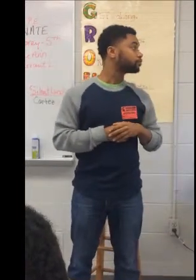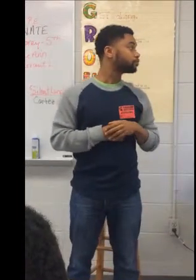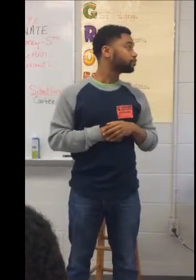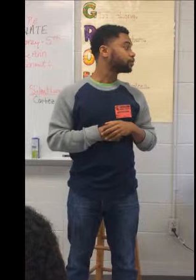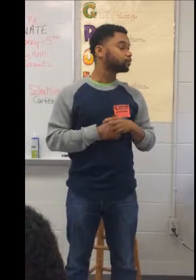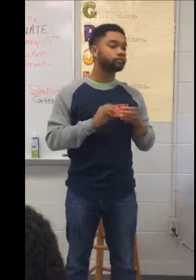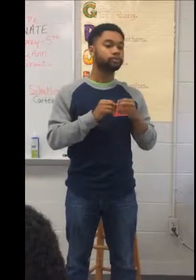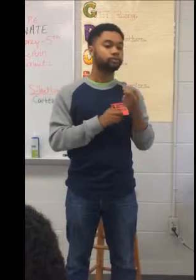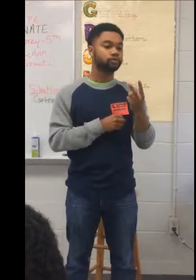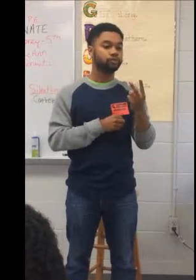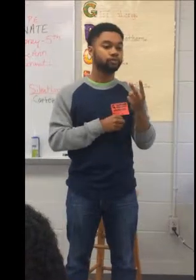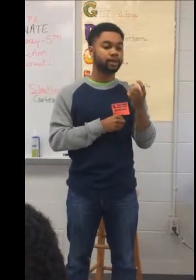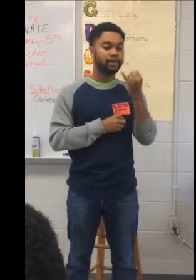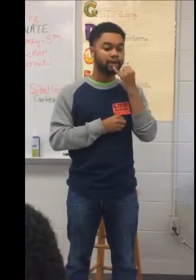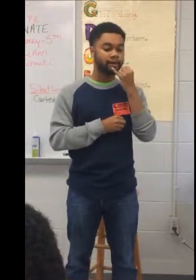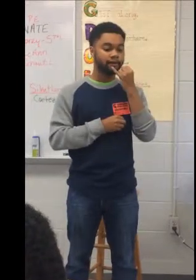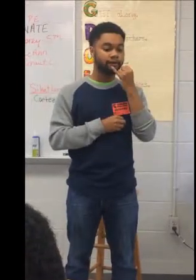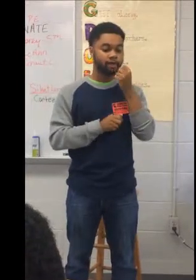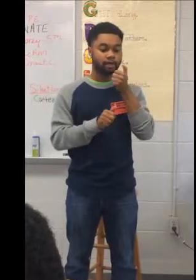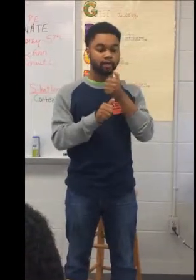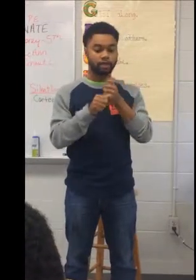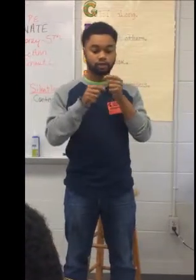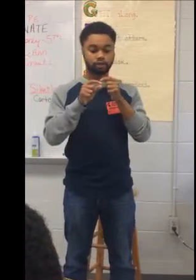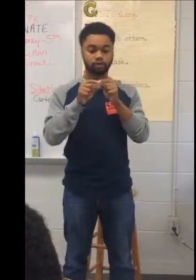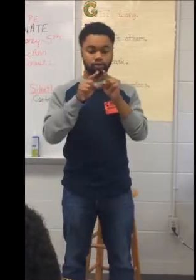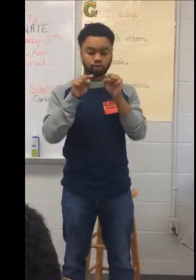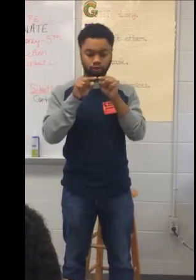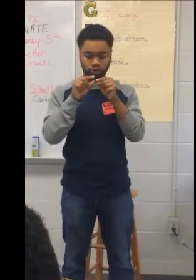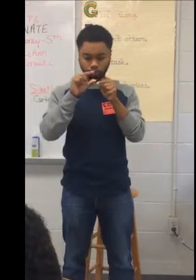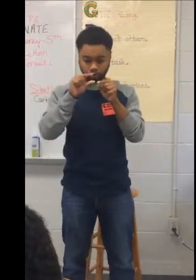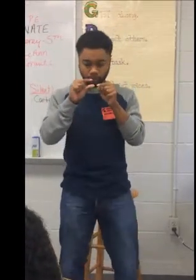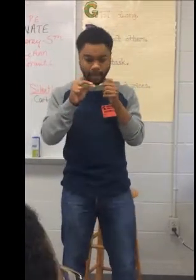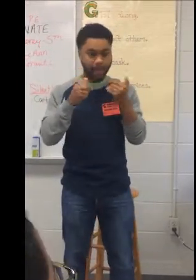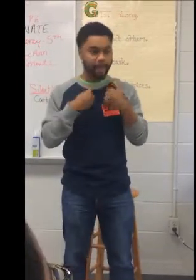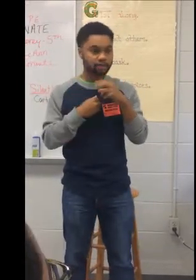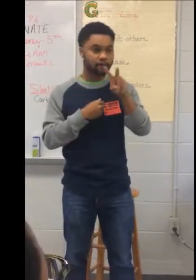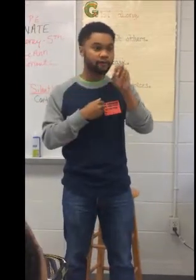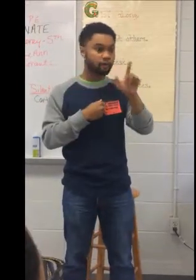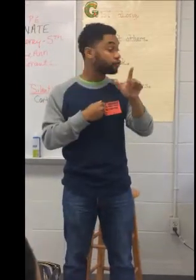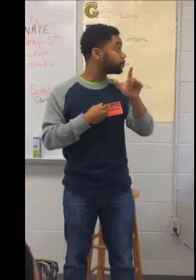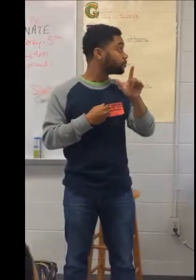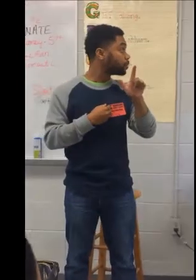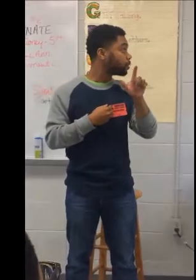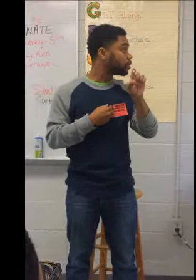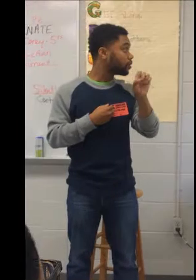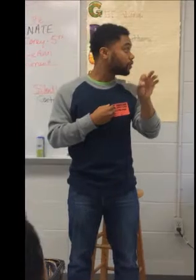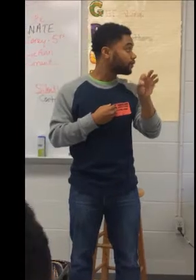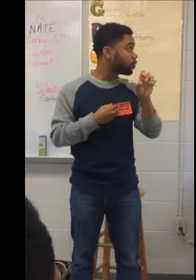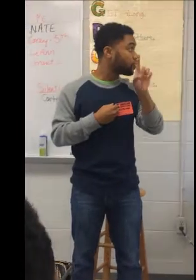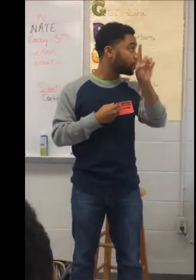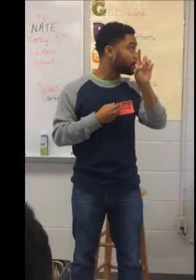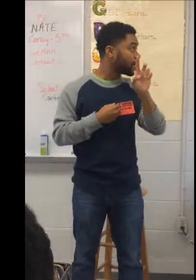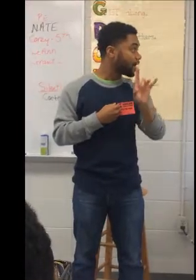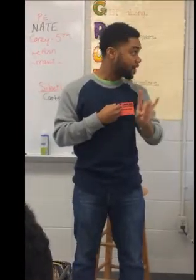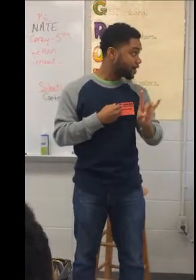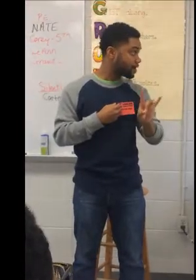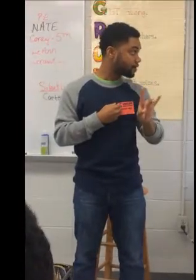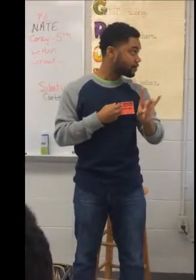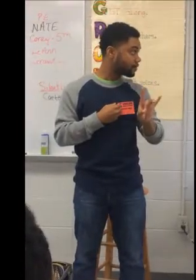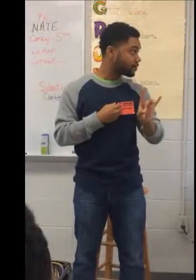has a volume of 1/8 cubic inch, what is the volume of the rectangular prism? Here's the rectangular